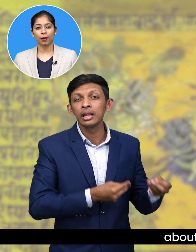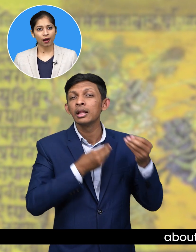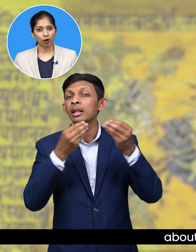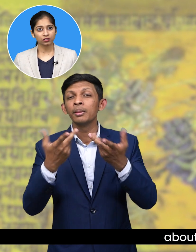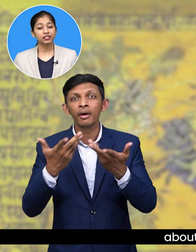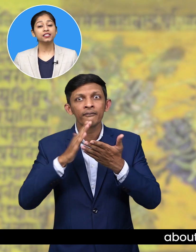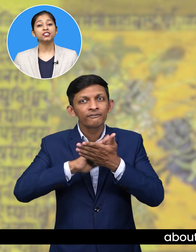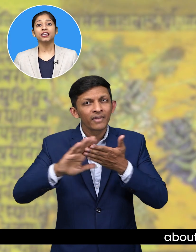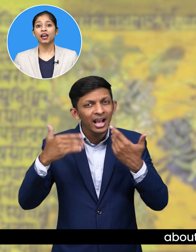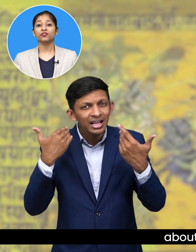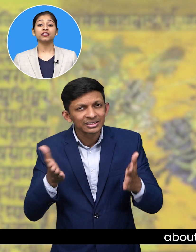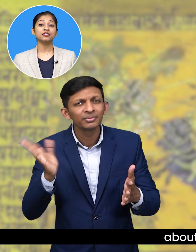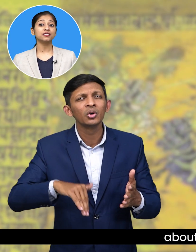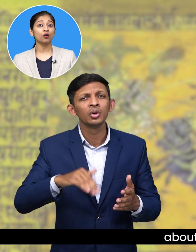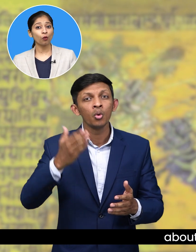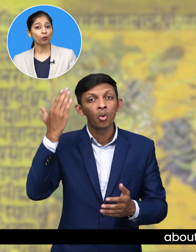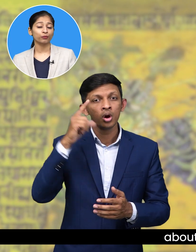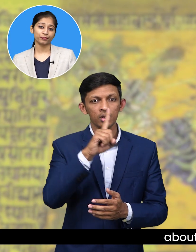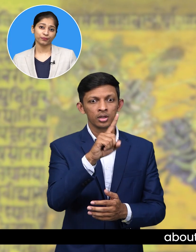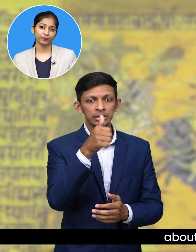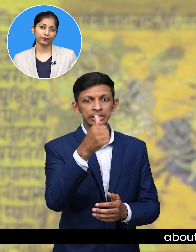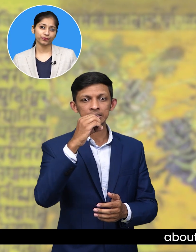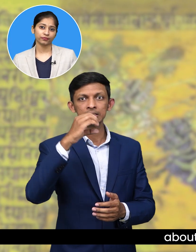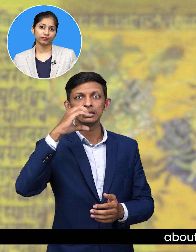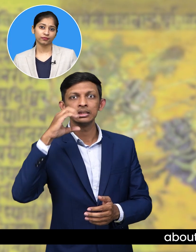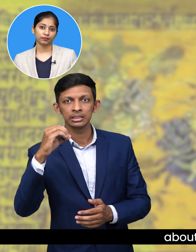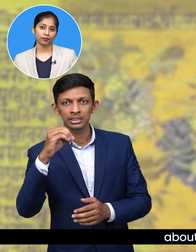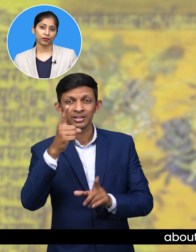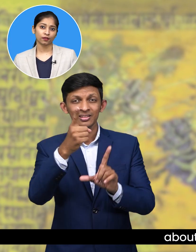form about 1600 years ago.